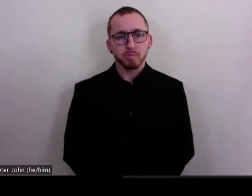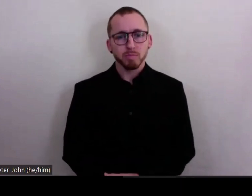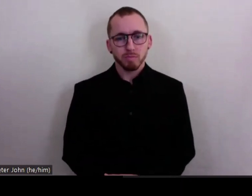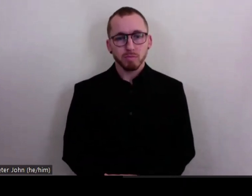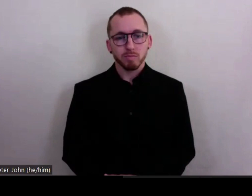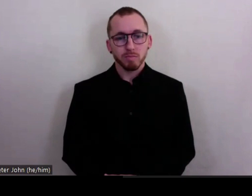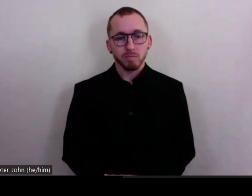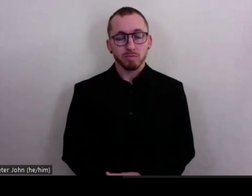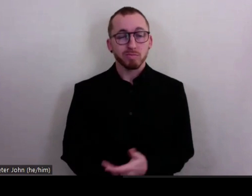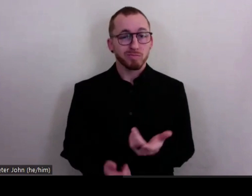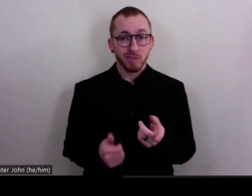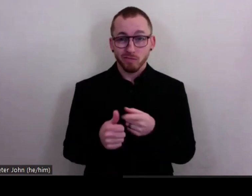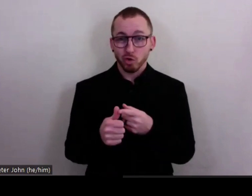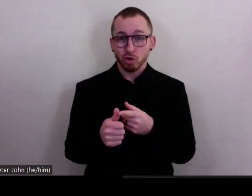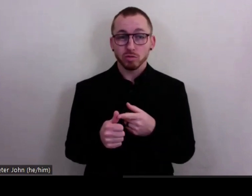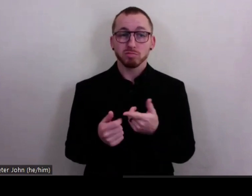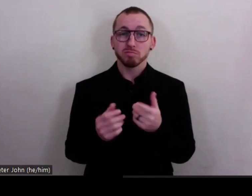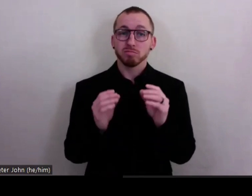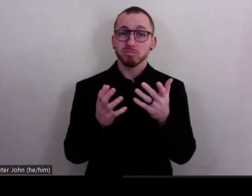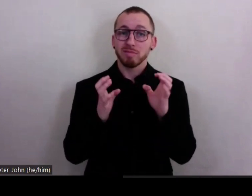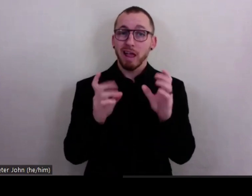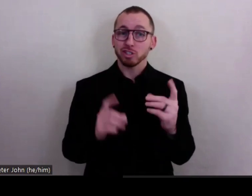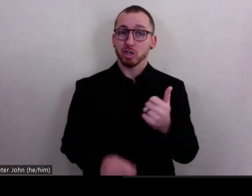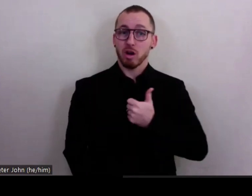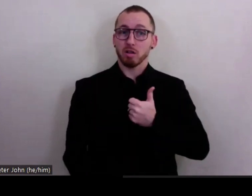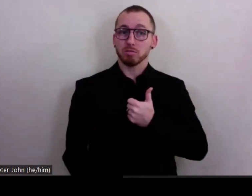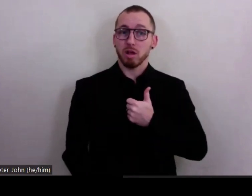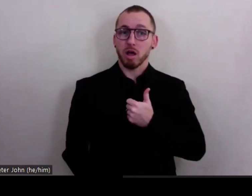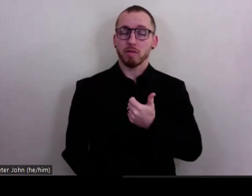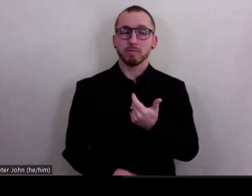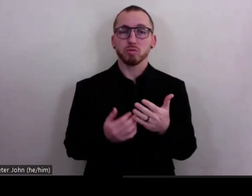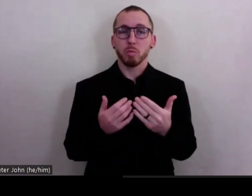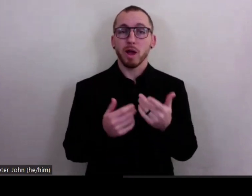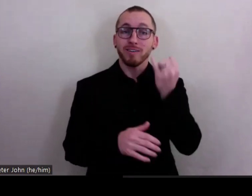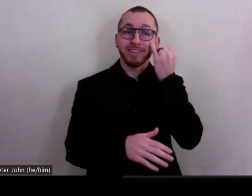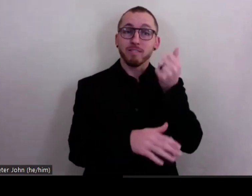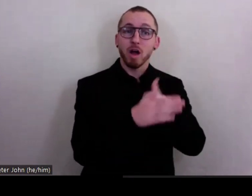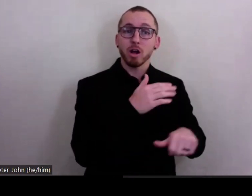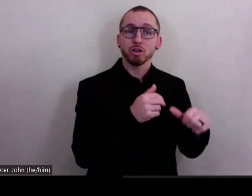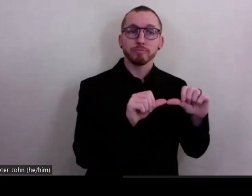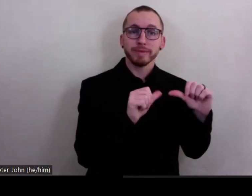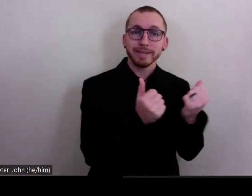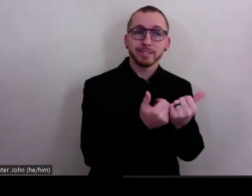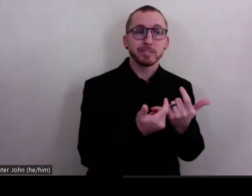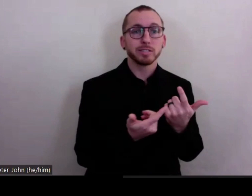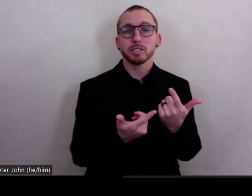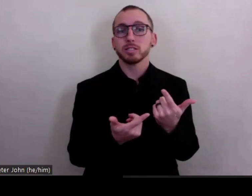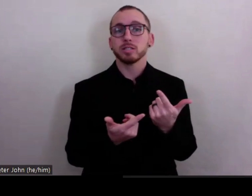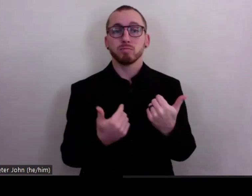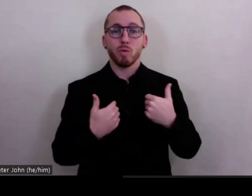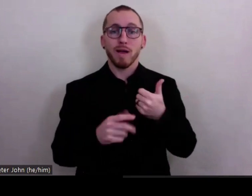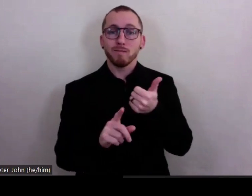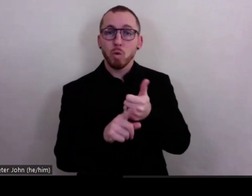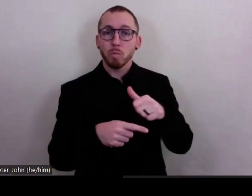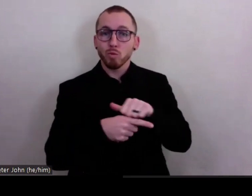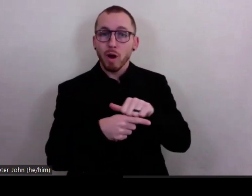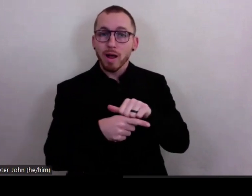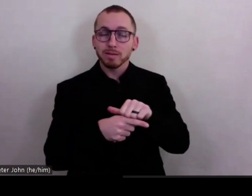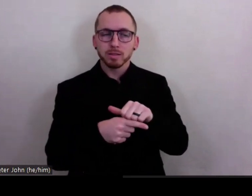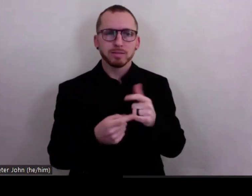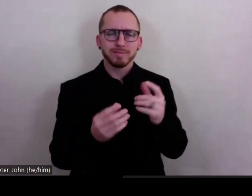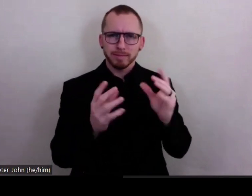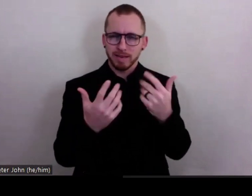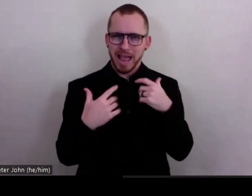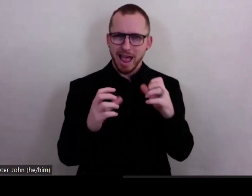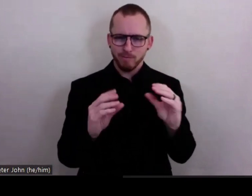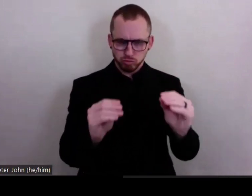educate ourselves, right? And so whether we're with an agency or in a practice we're educating ourselves on how do we become more